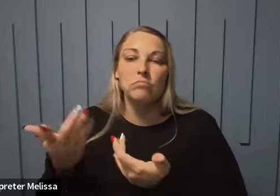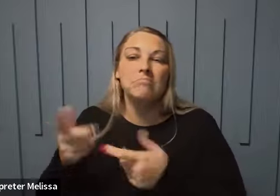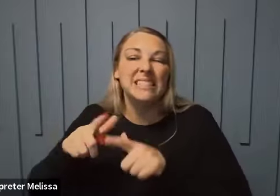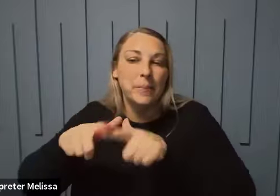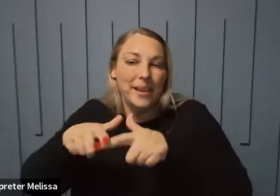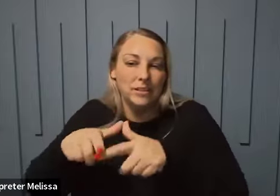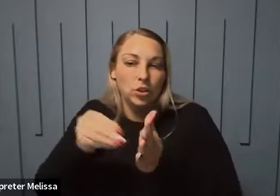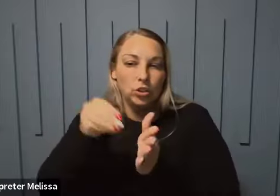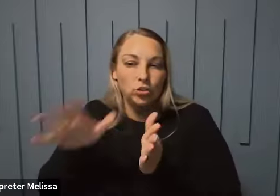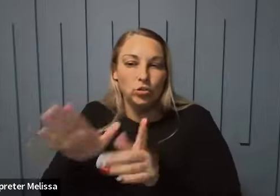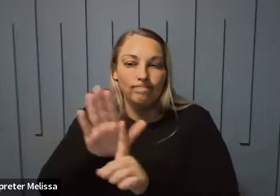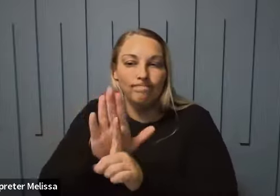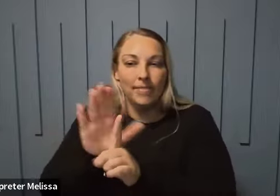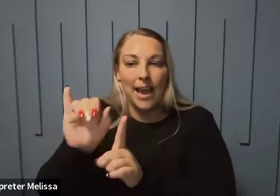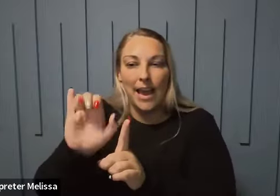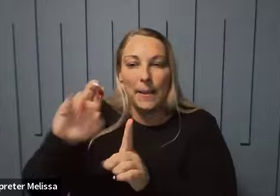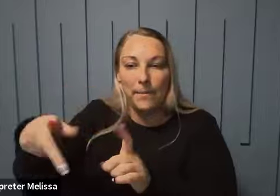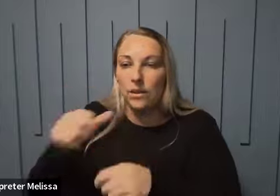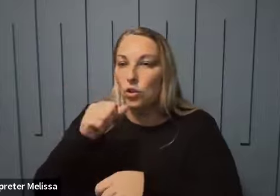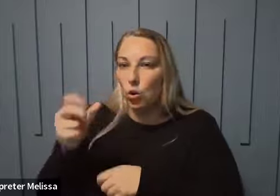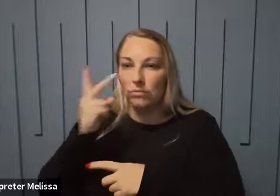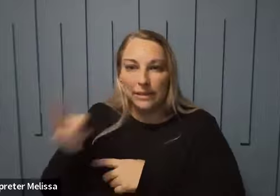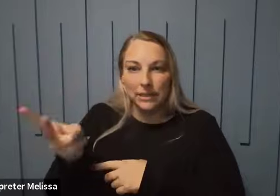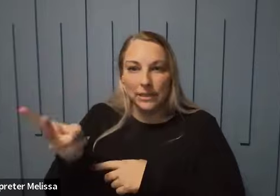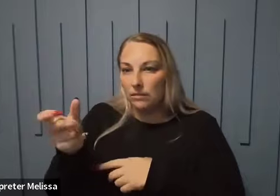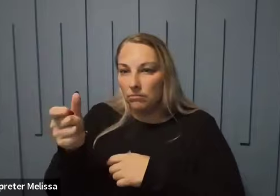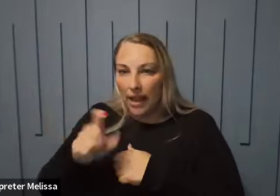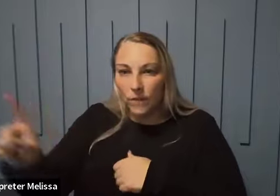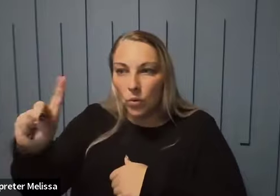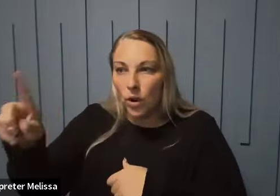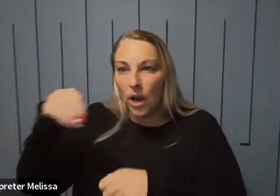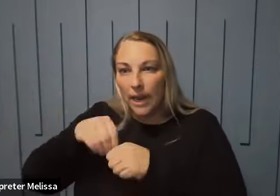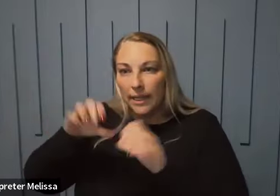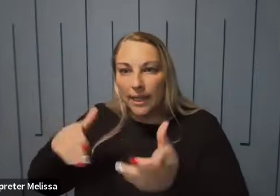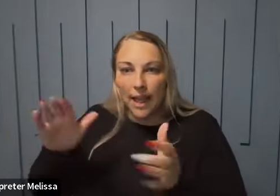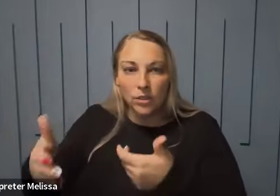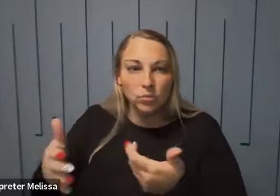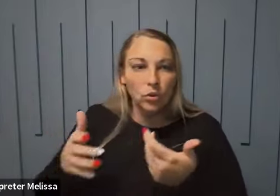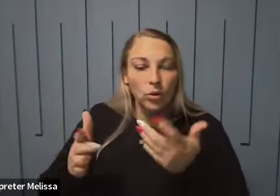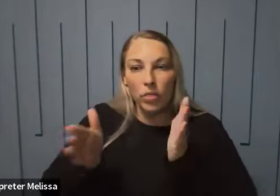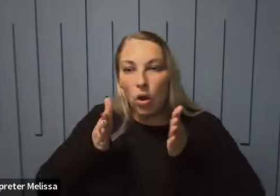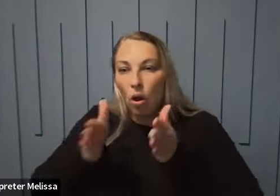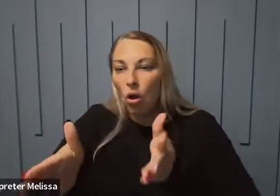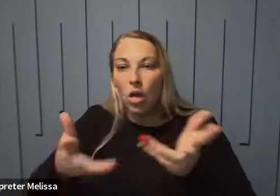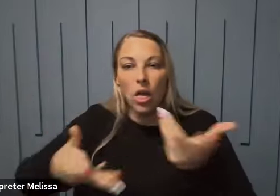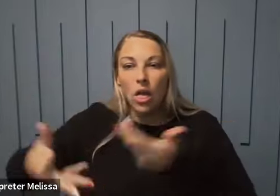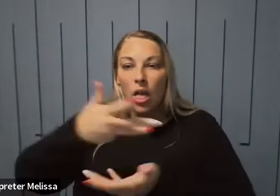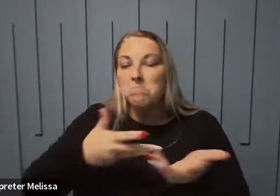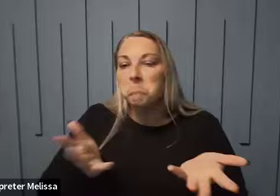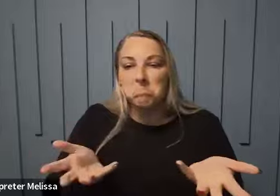every classroom across campus. You don't see cute speech everywhere you go here, but we do still use it in our classrooms.